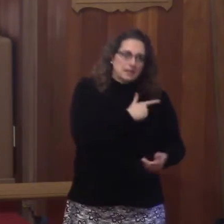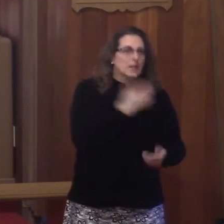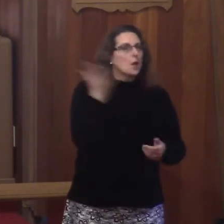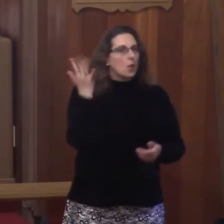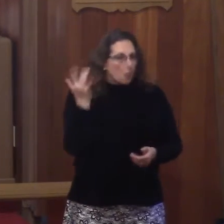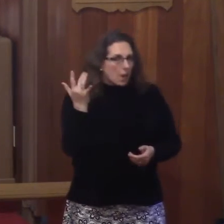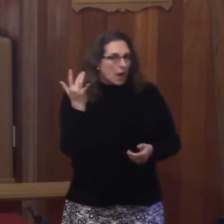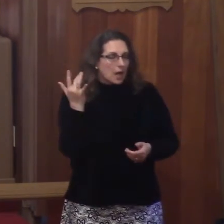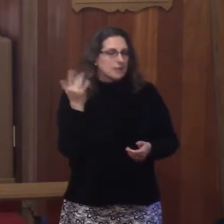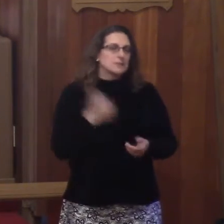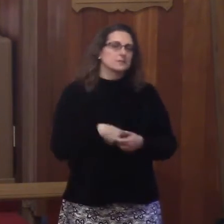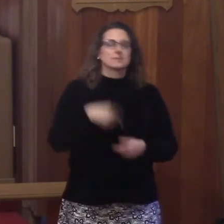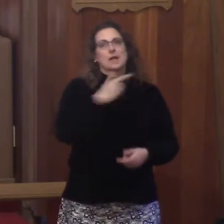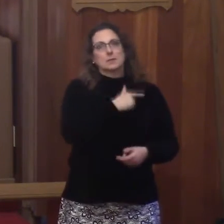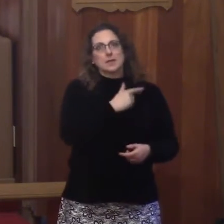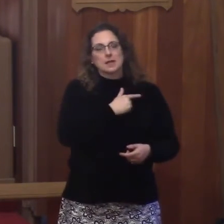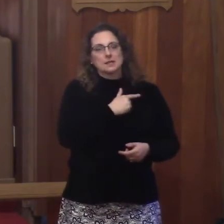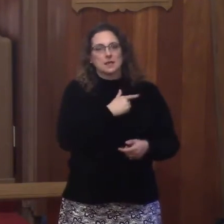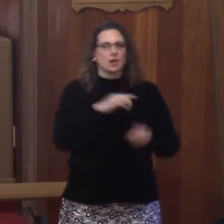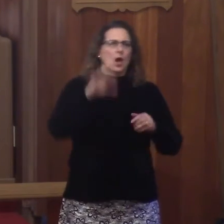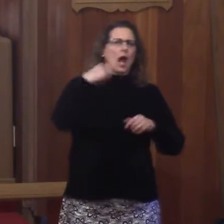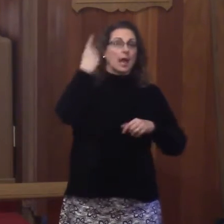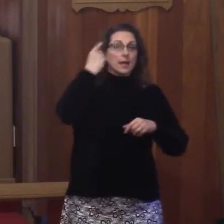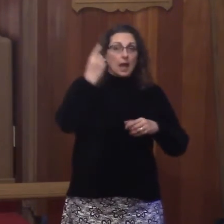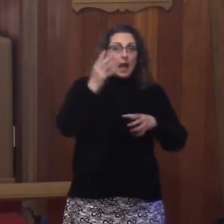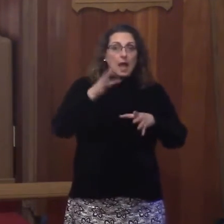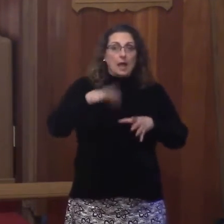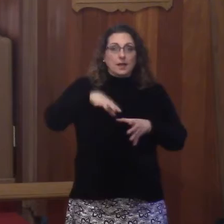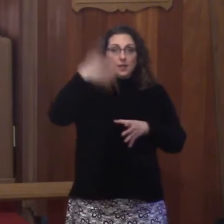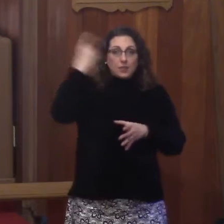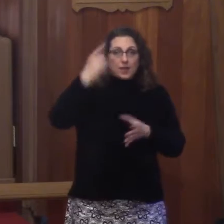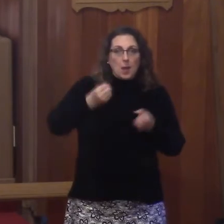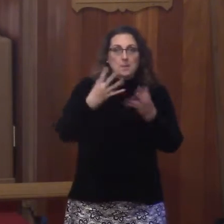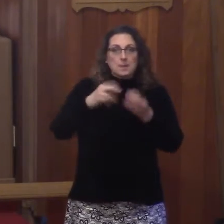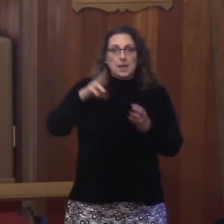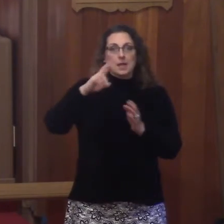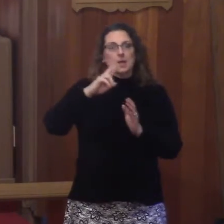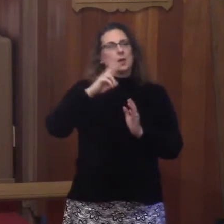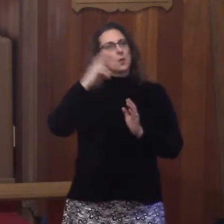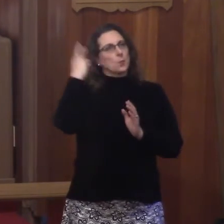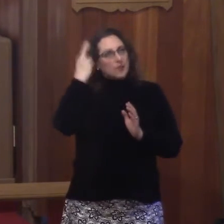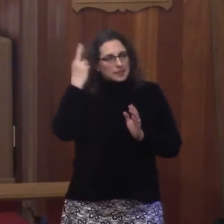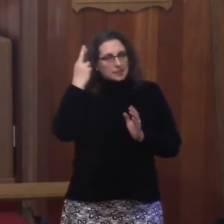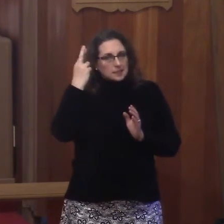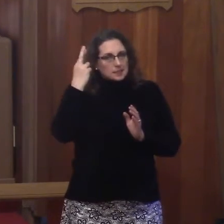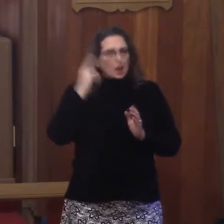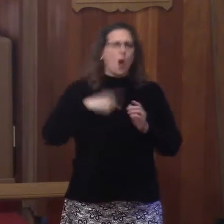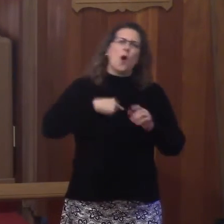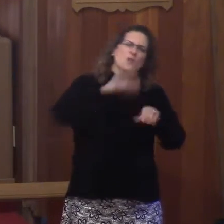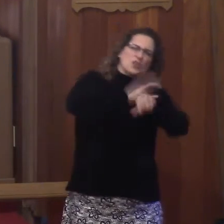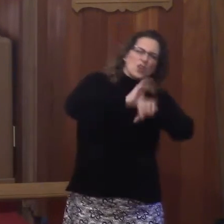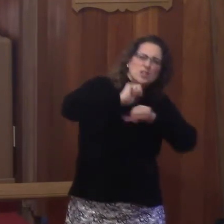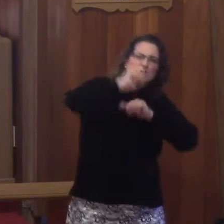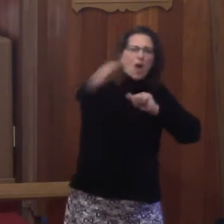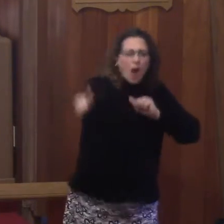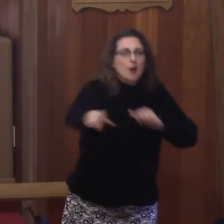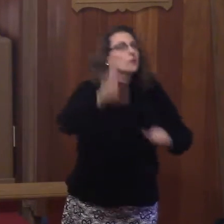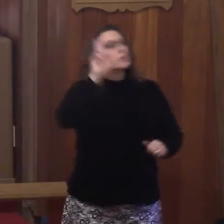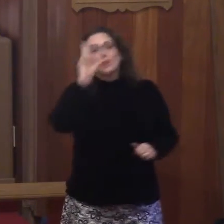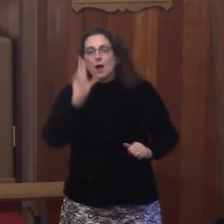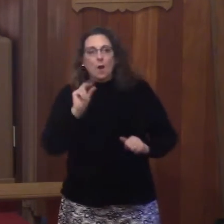reasons why, oh, the church was too far away, or something else. Repent, Chris. There's no reason.